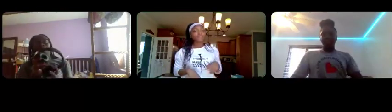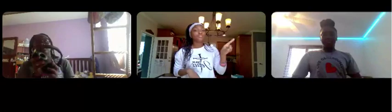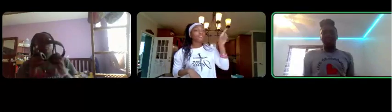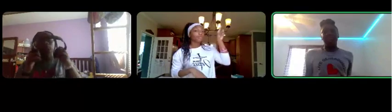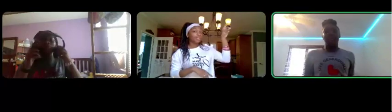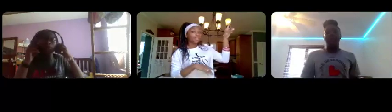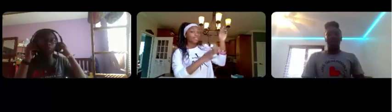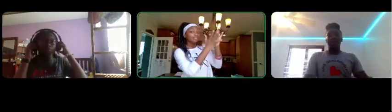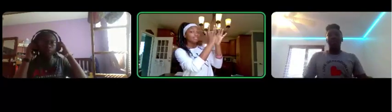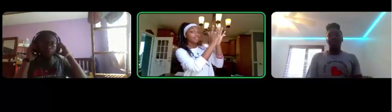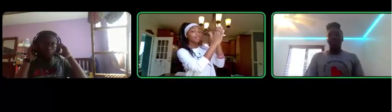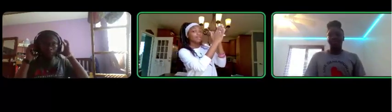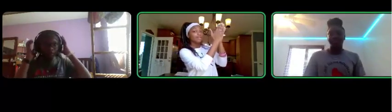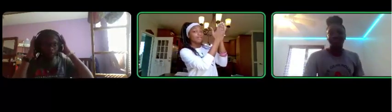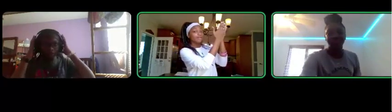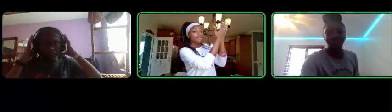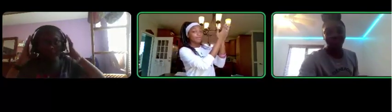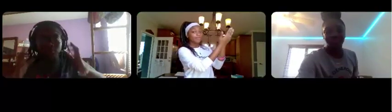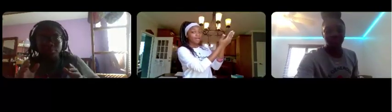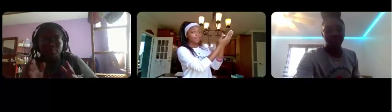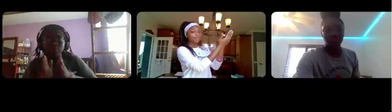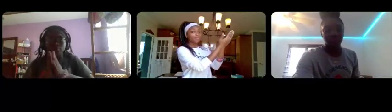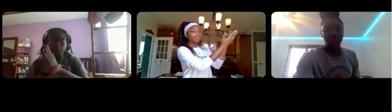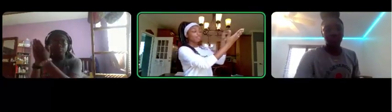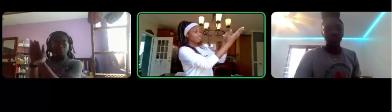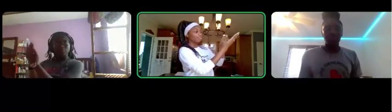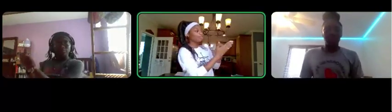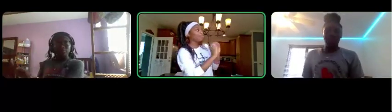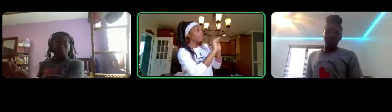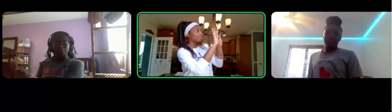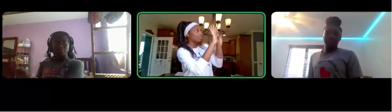So his Bible, show me clear.